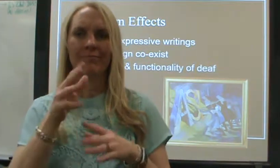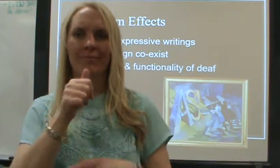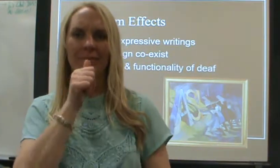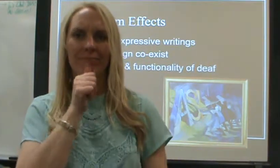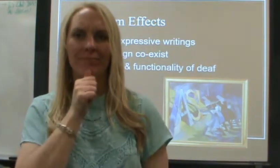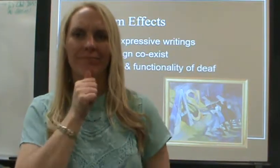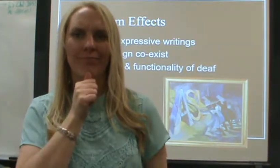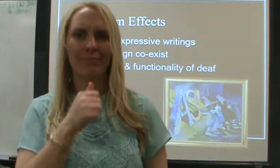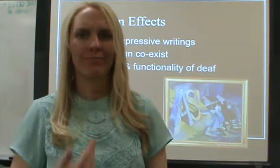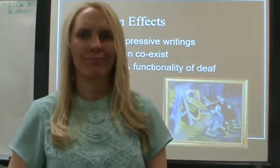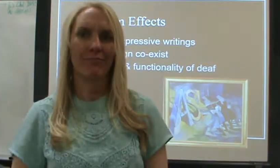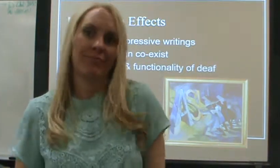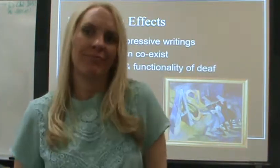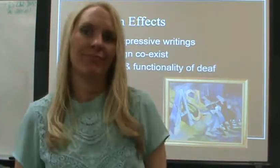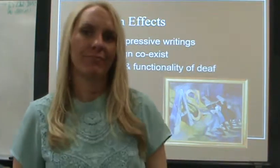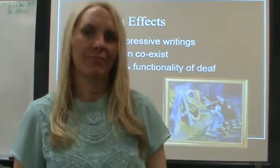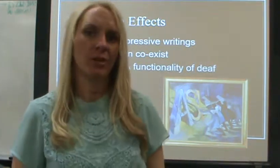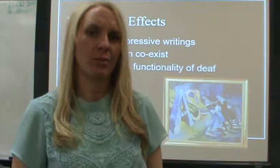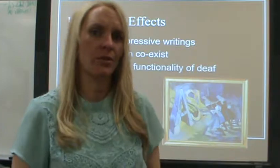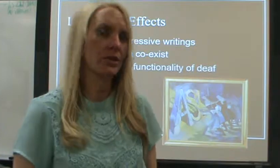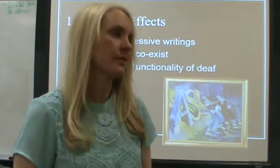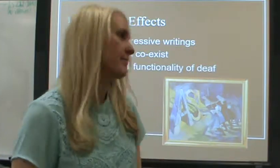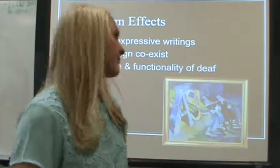they put up with each other.